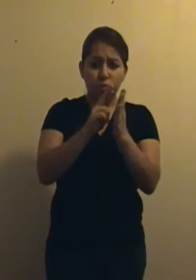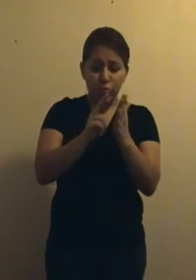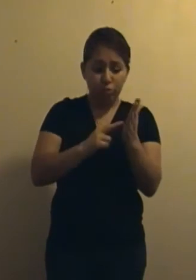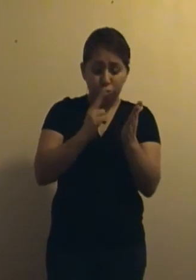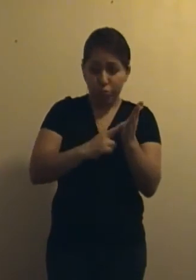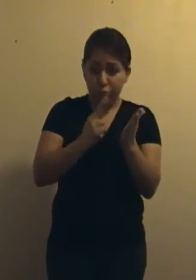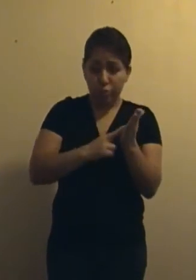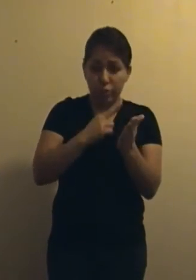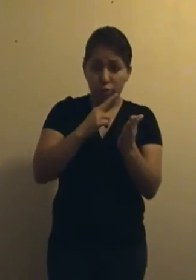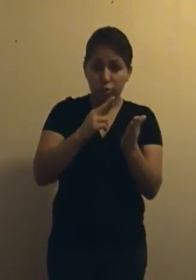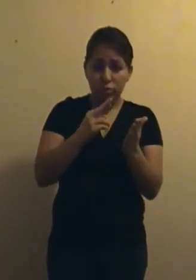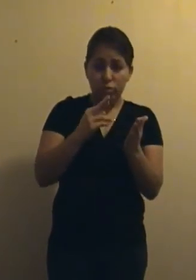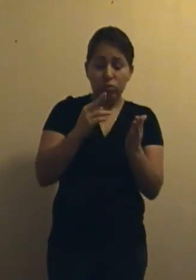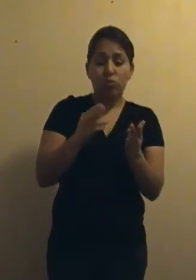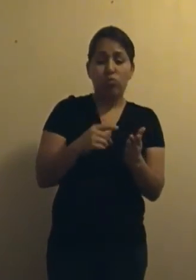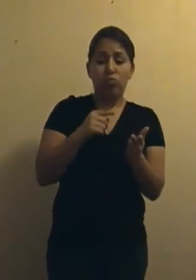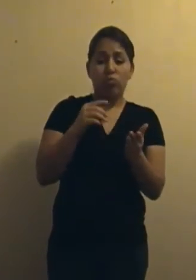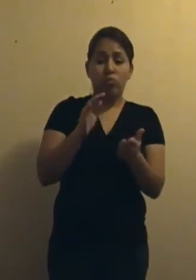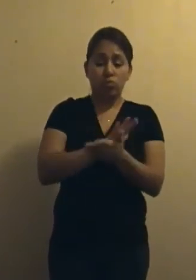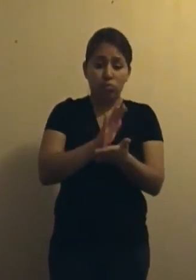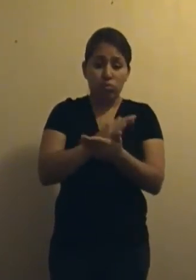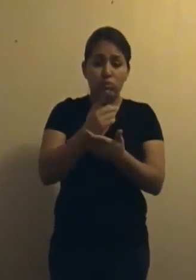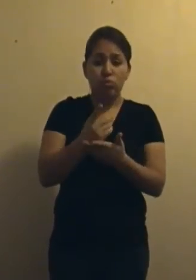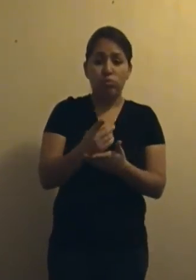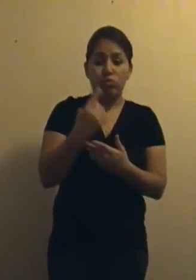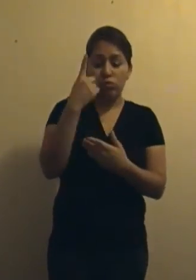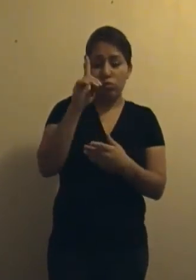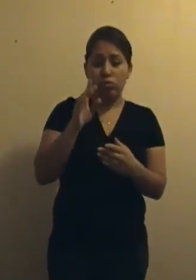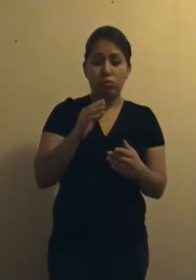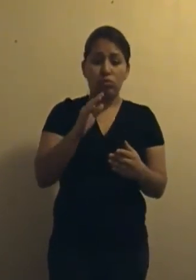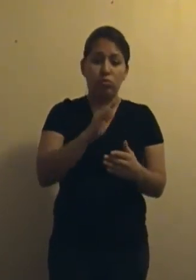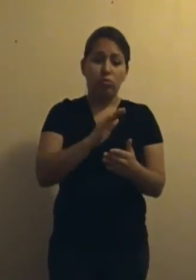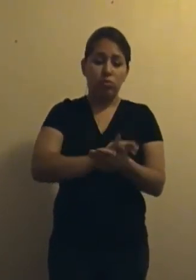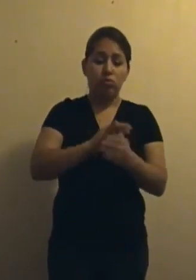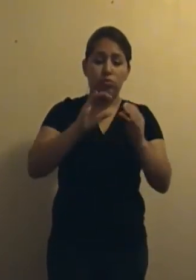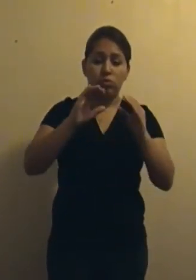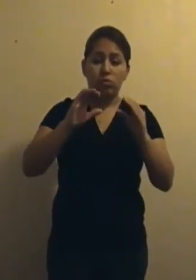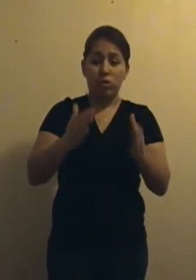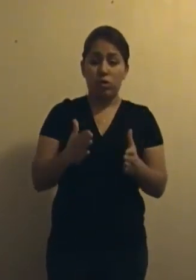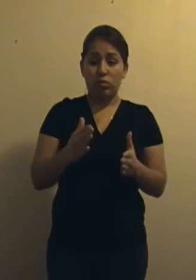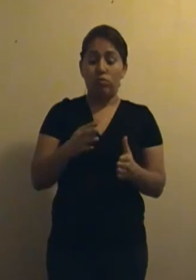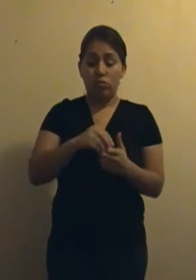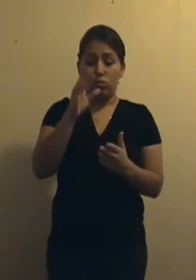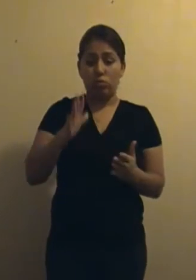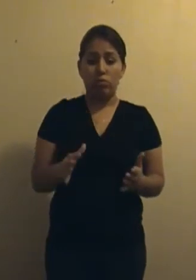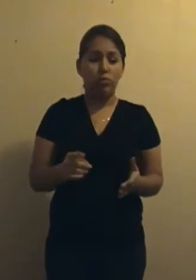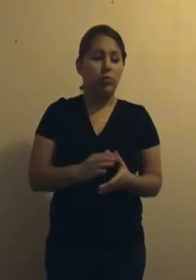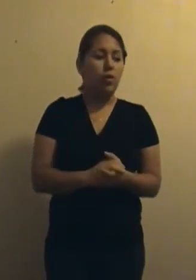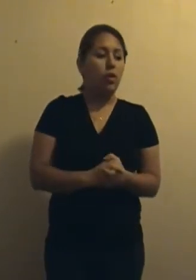English classes. And it also has application for people who are teaching content area courses such as